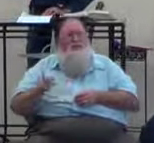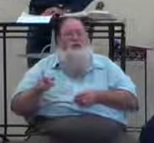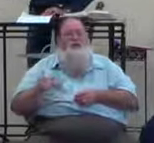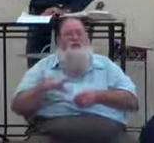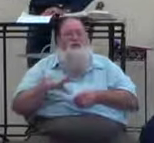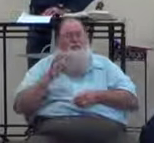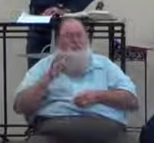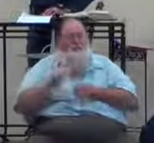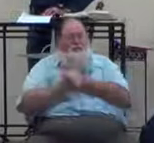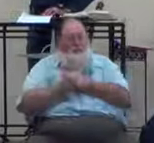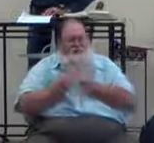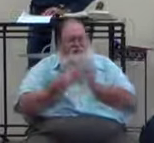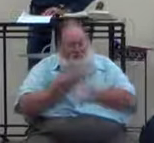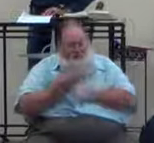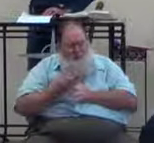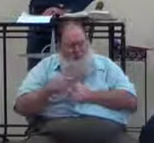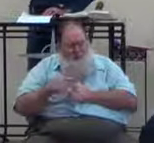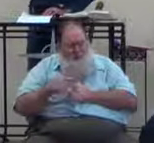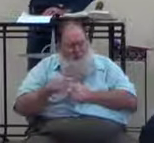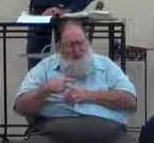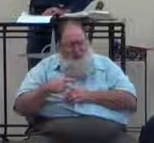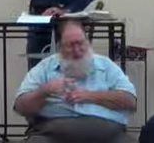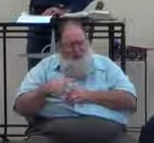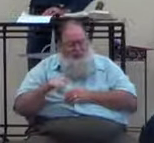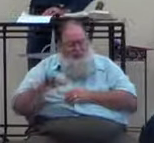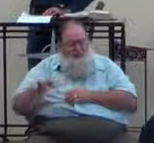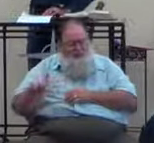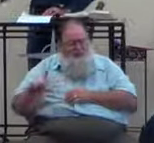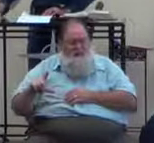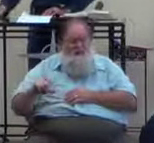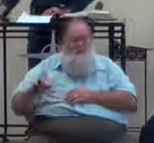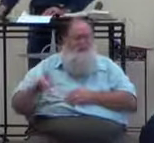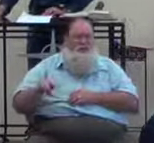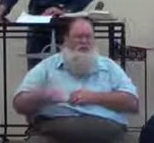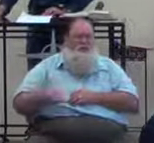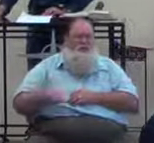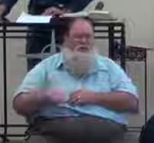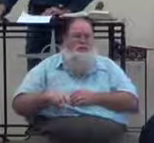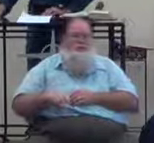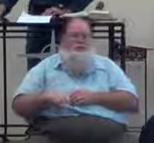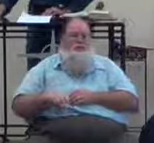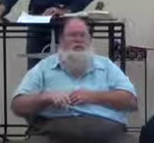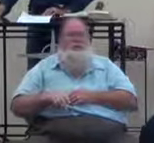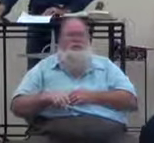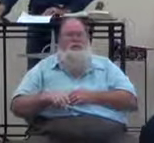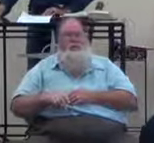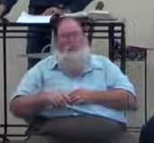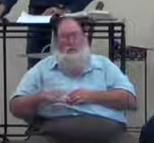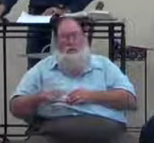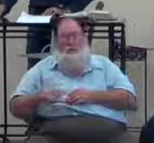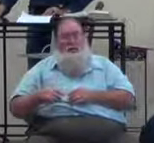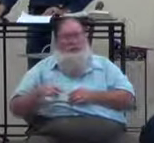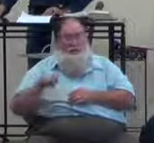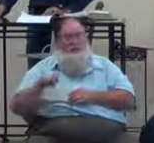them. Nobody will help them at all. And here comes Philip with the love of Jesus.